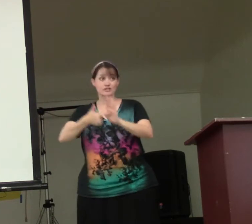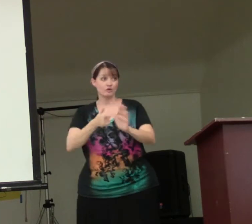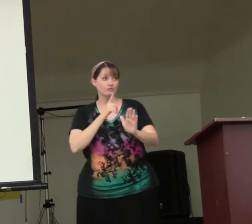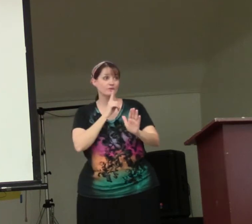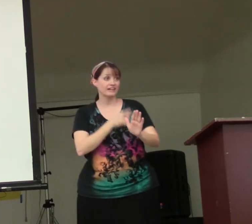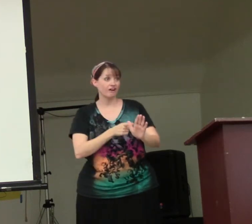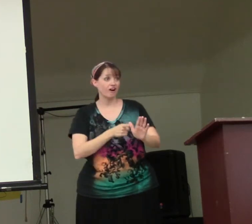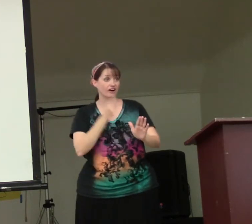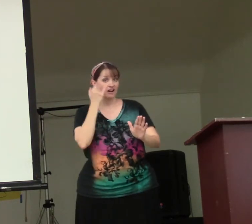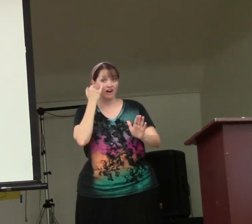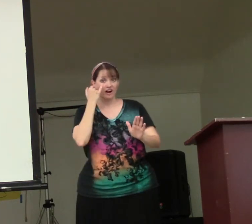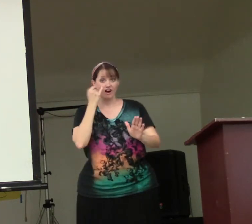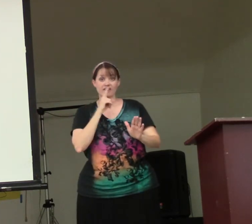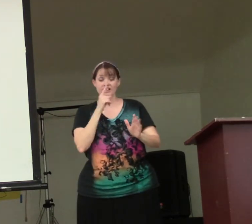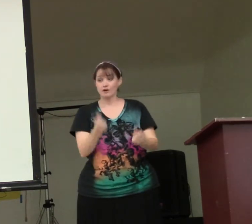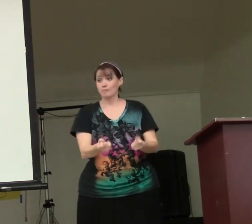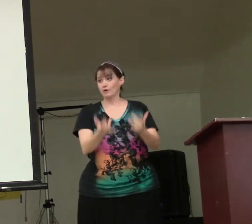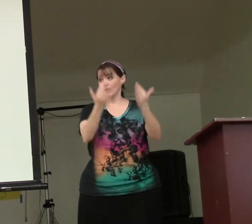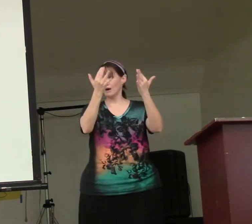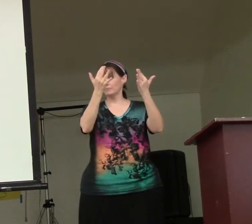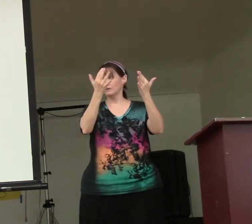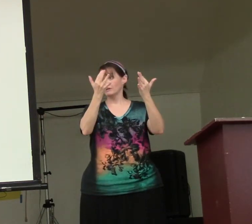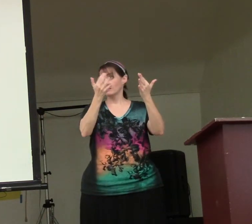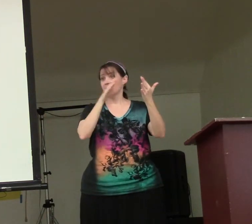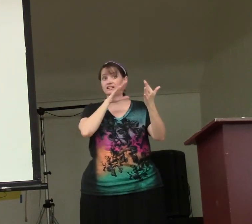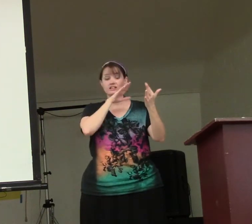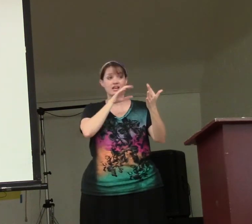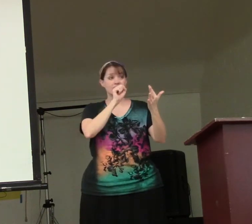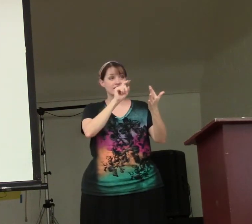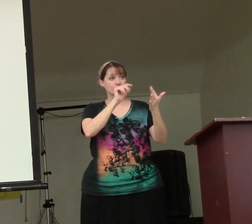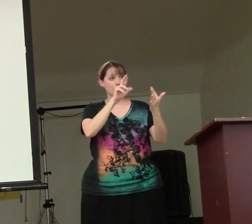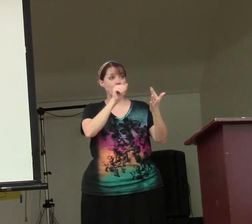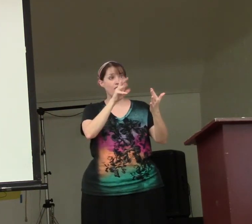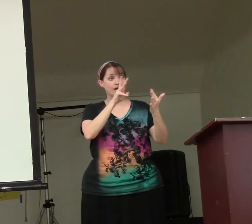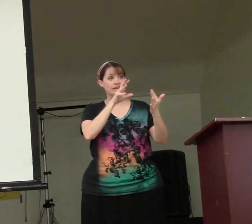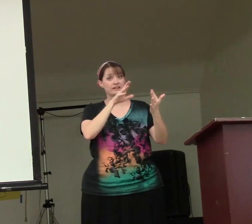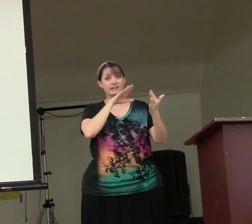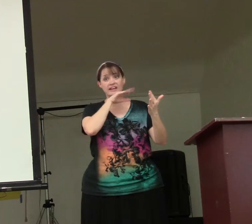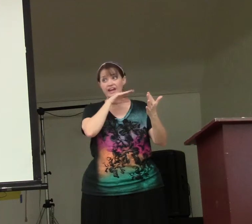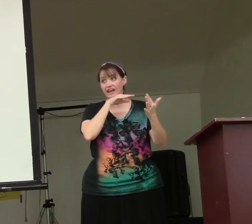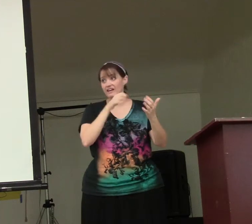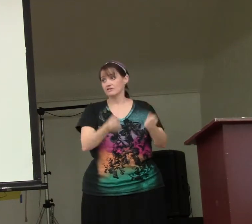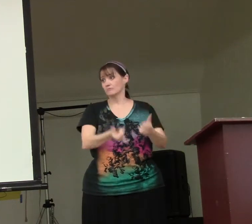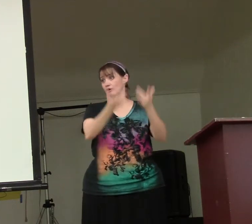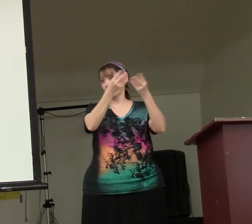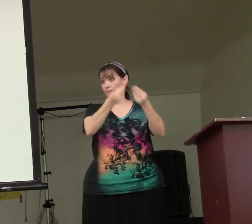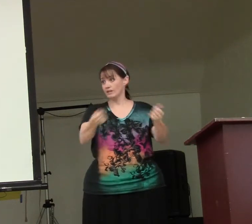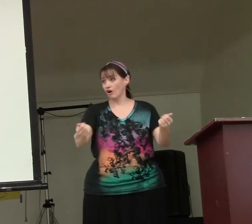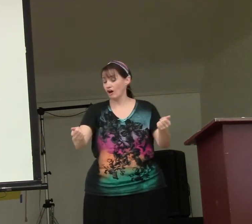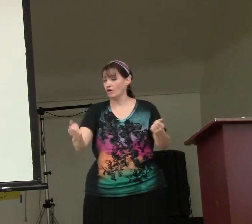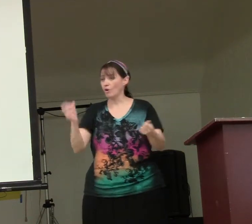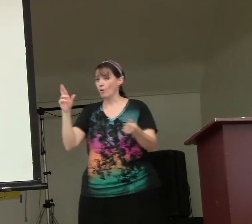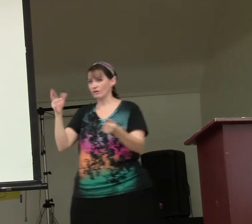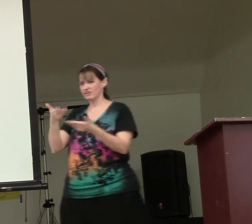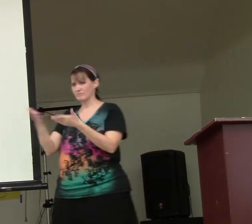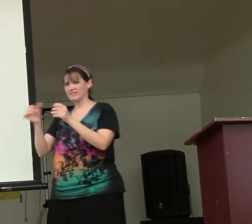shown for what they are. Are they going to burn up like straw, like hay, just burn up and be gone? Or are they going to be things